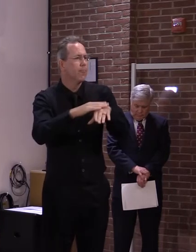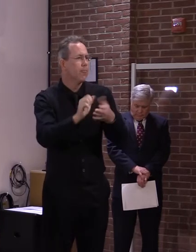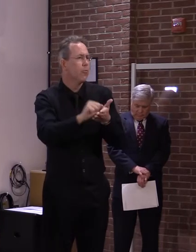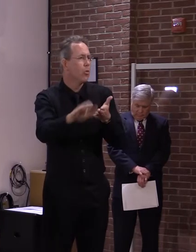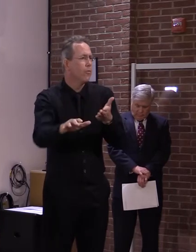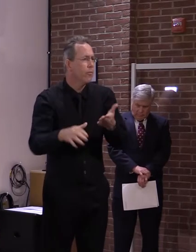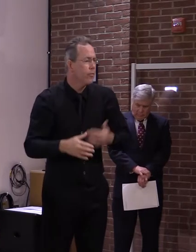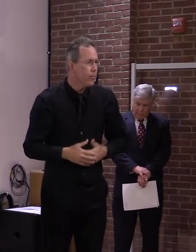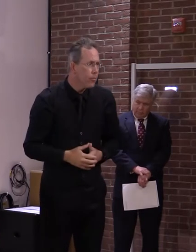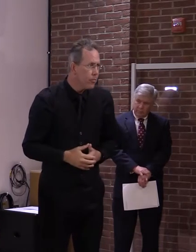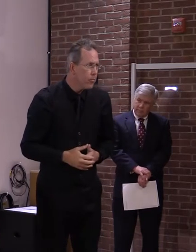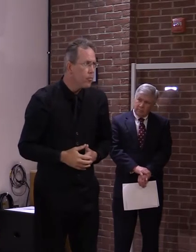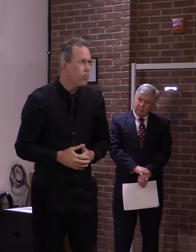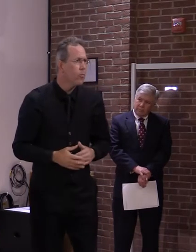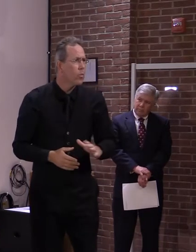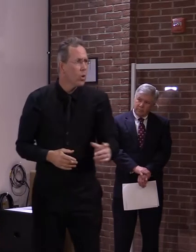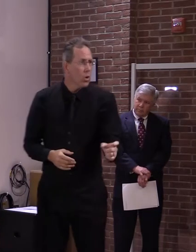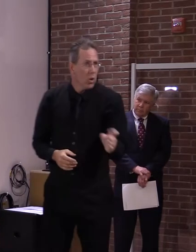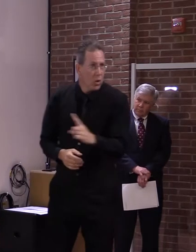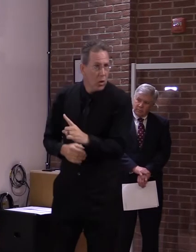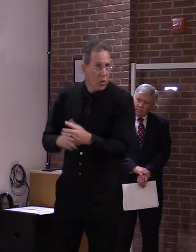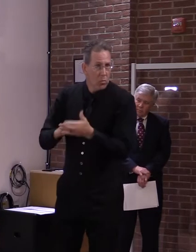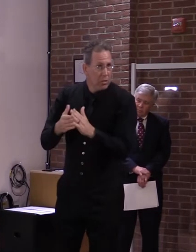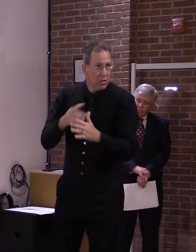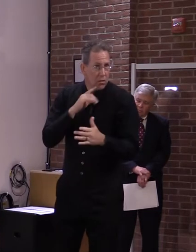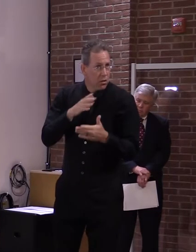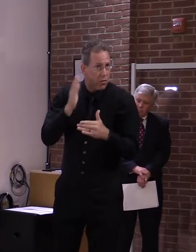could just end. That's correct. Okay,